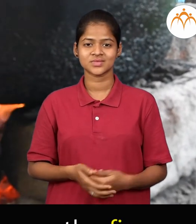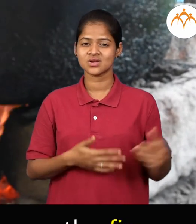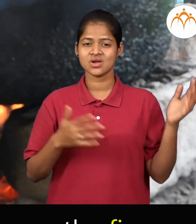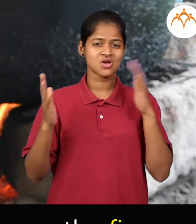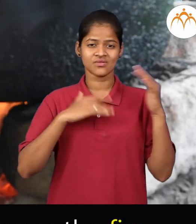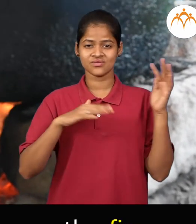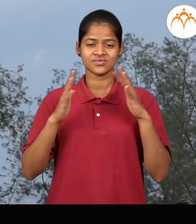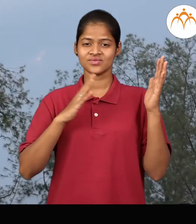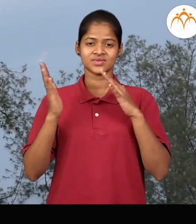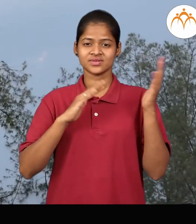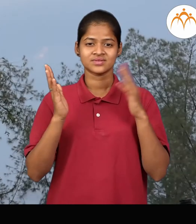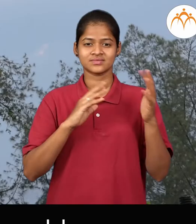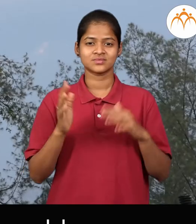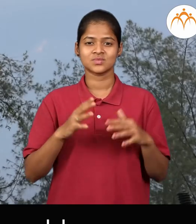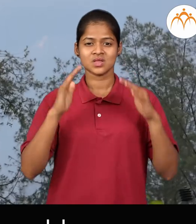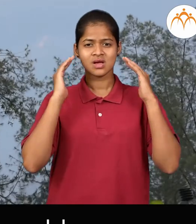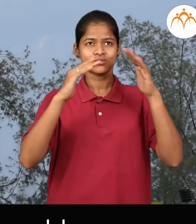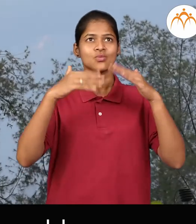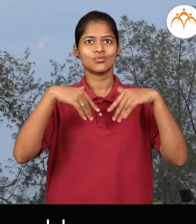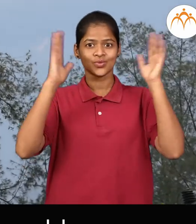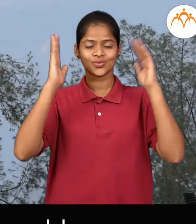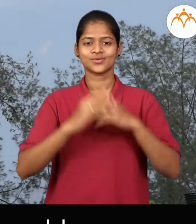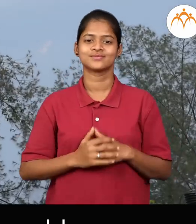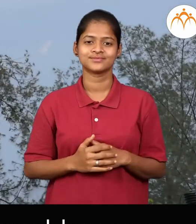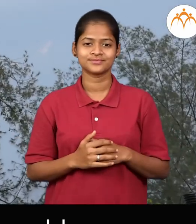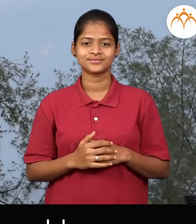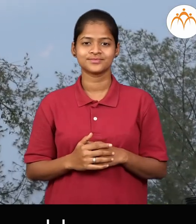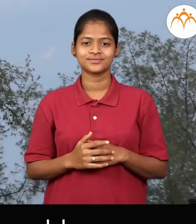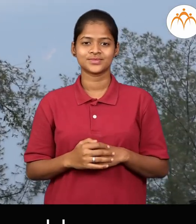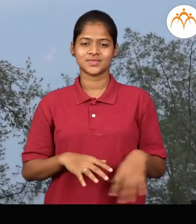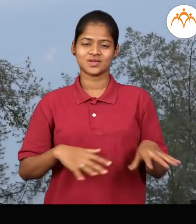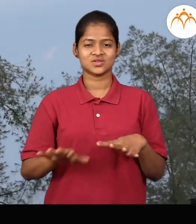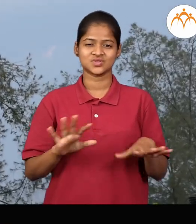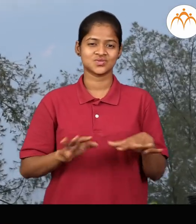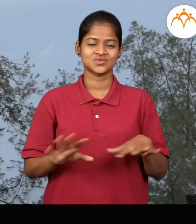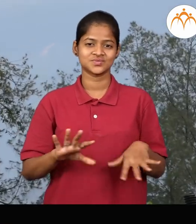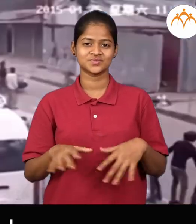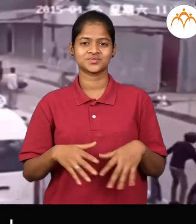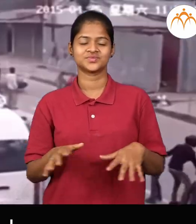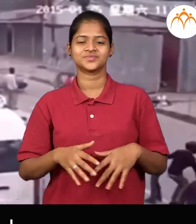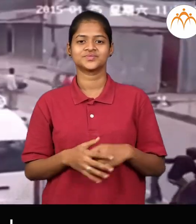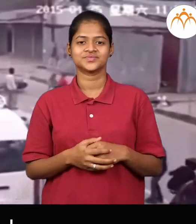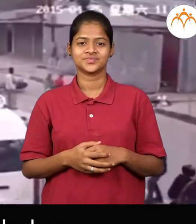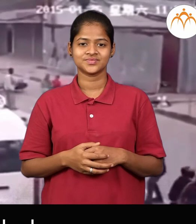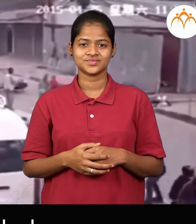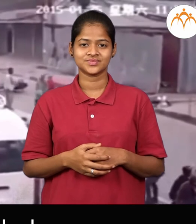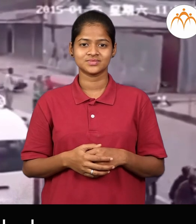fire. Storm. Roof of the house may blow away in storm. Earthquake. The earth